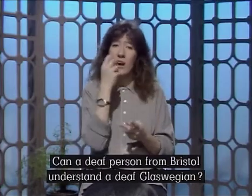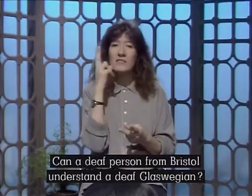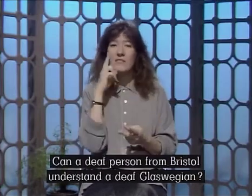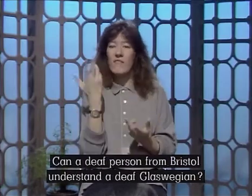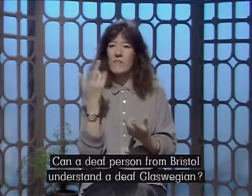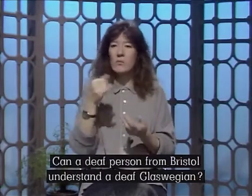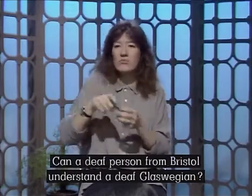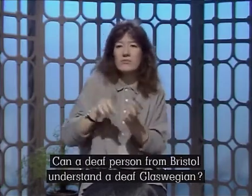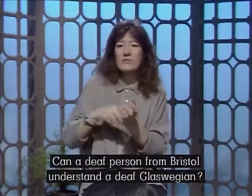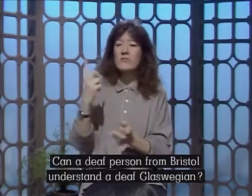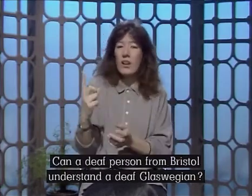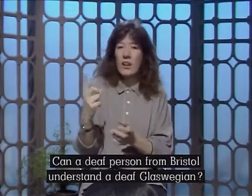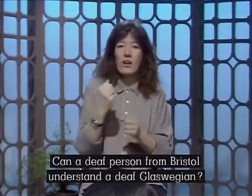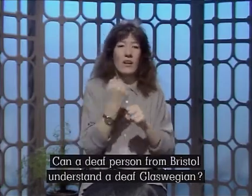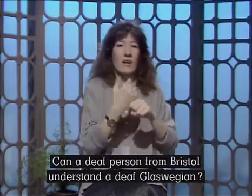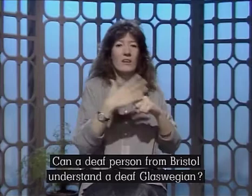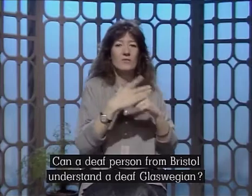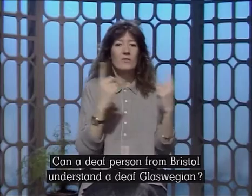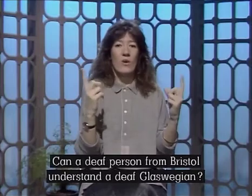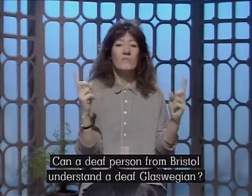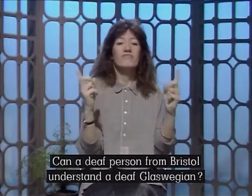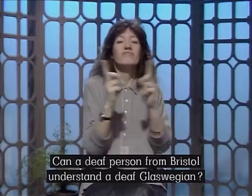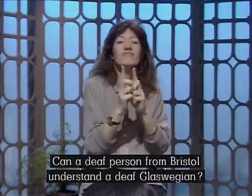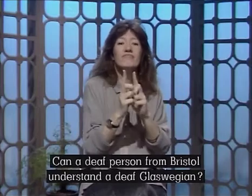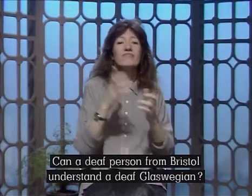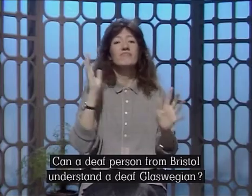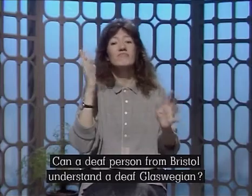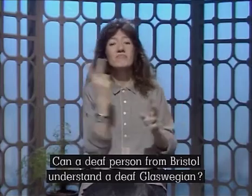person from Bristol understand a deaf person from Glasgow?